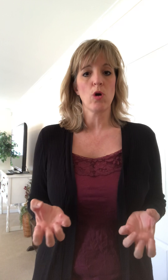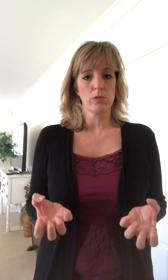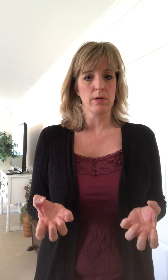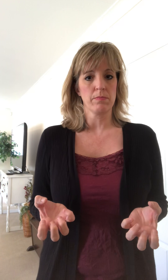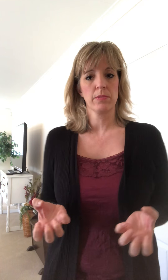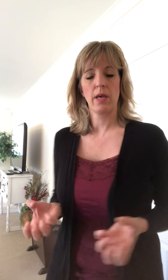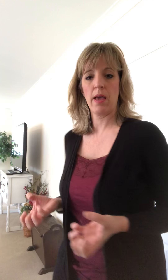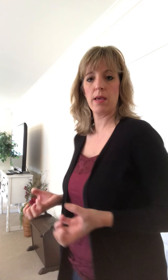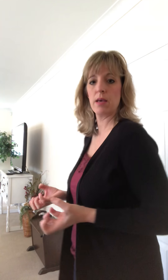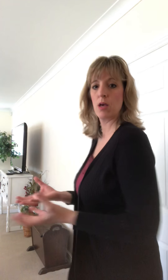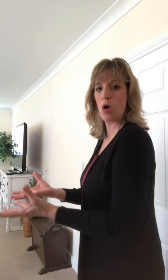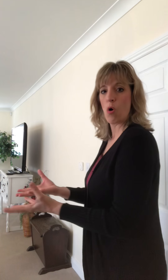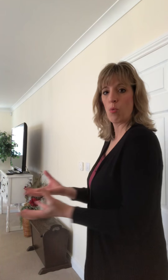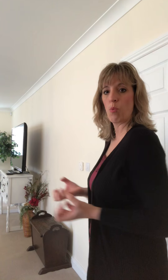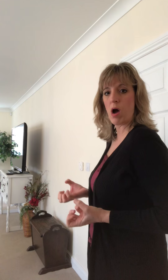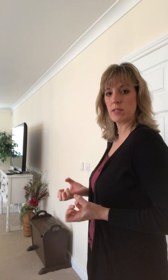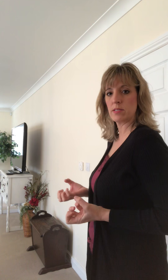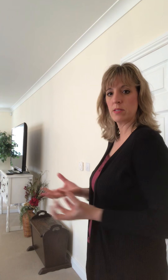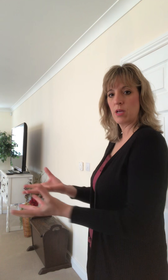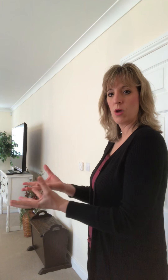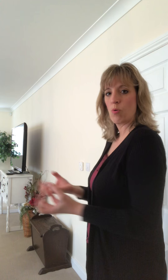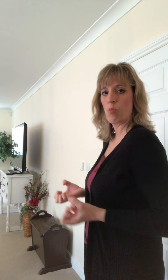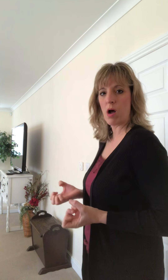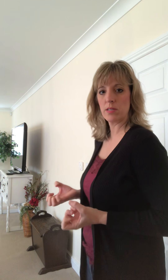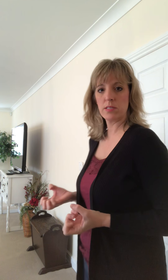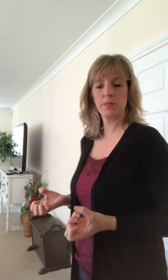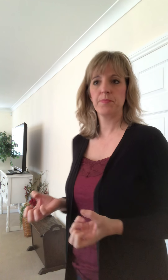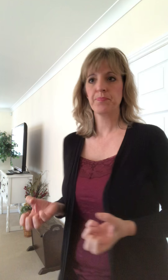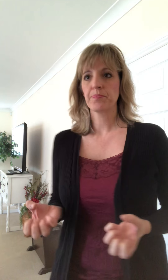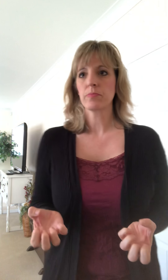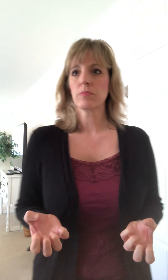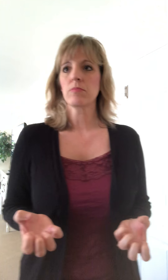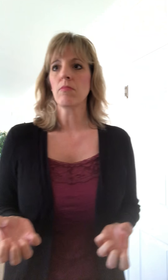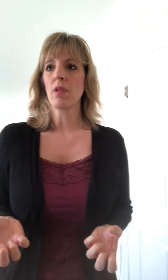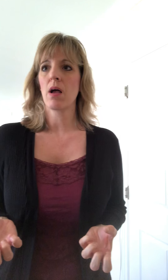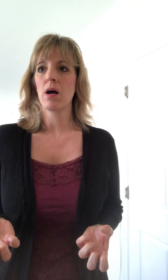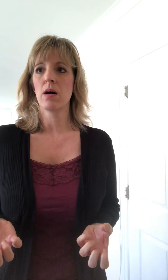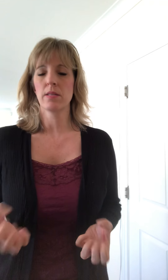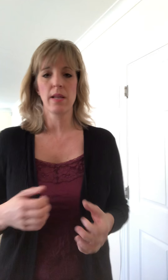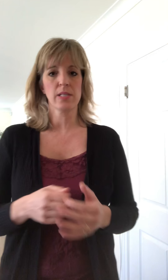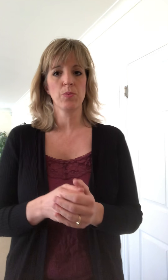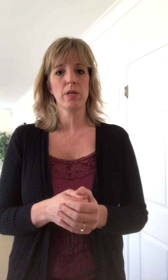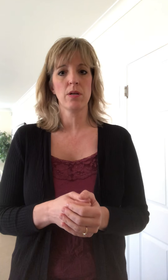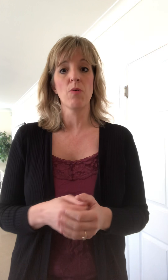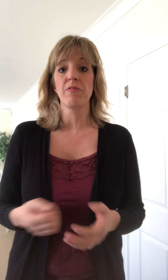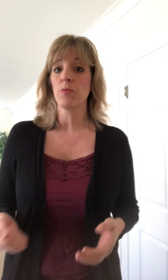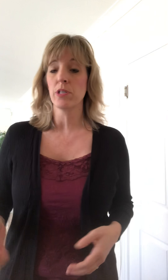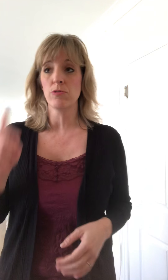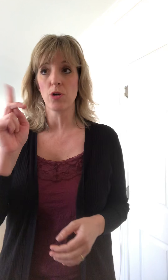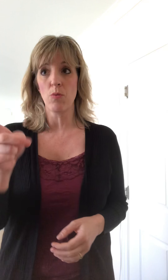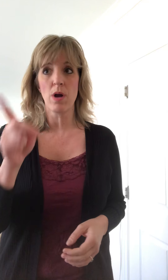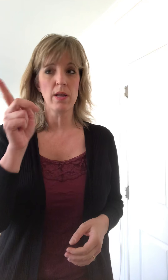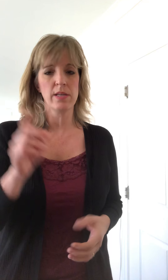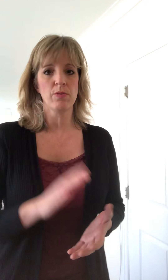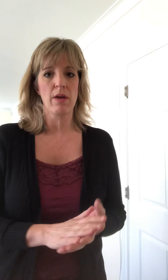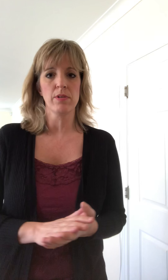close them. Okay, want, want. The next one, if you want to do don't want, I don't have this